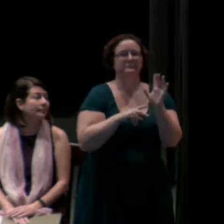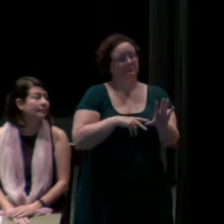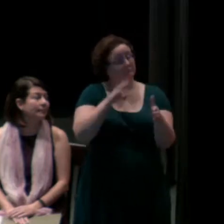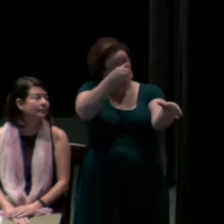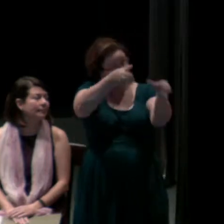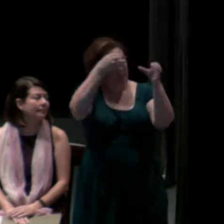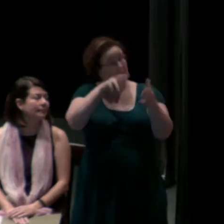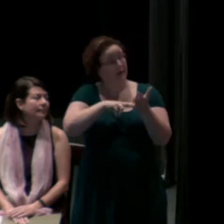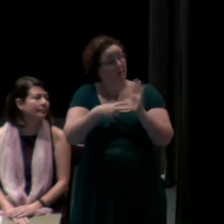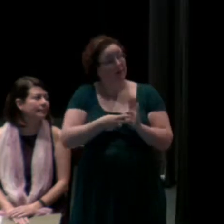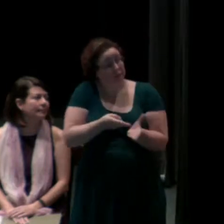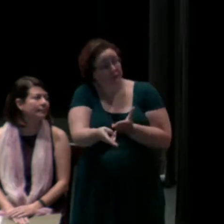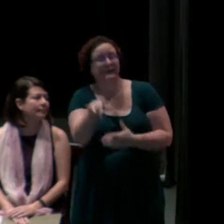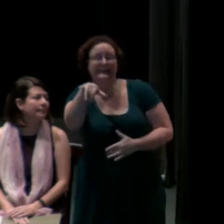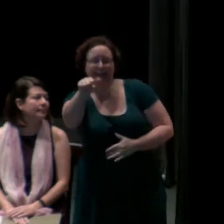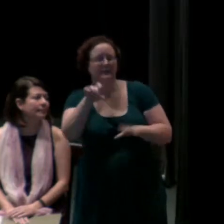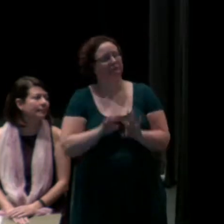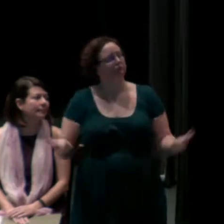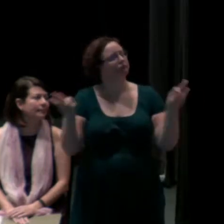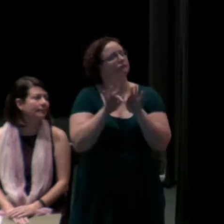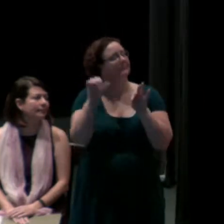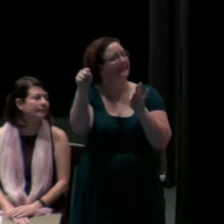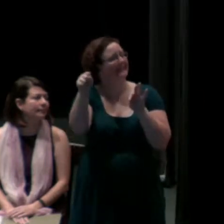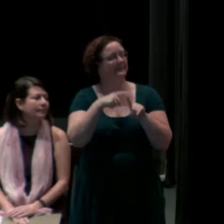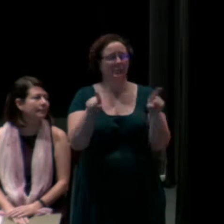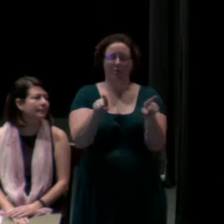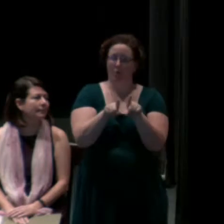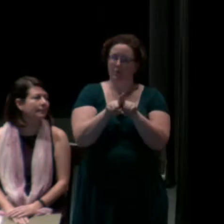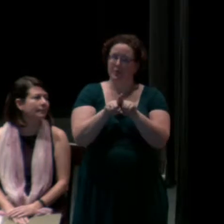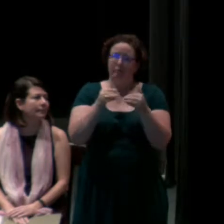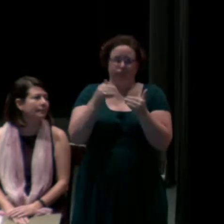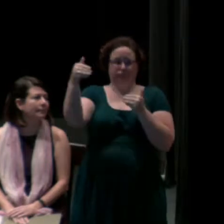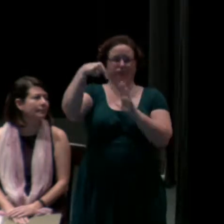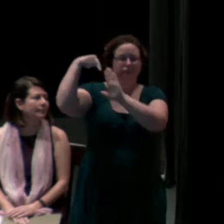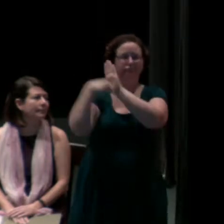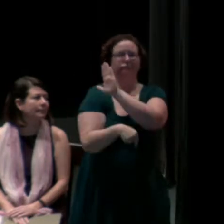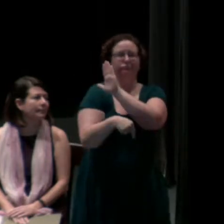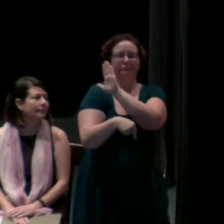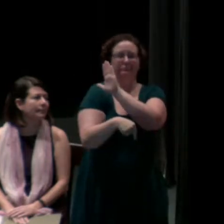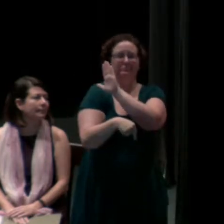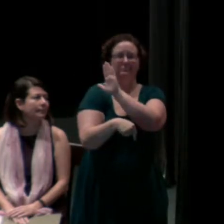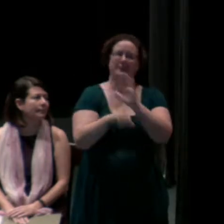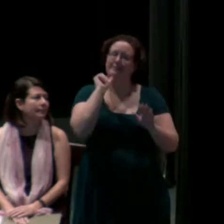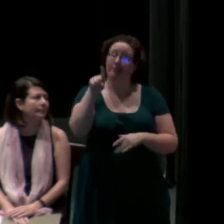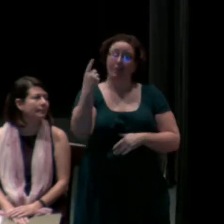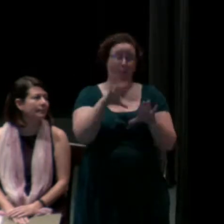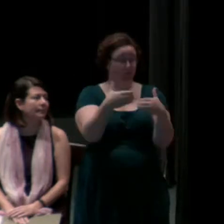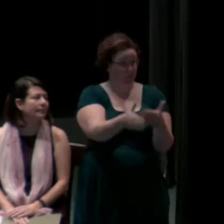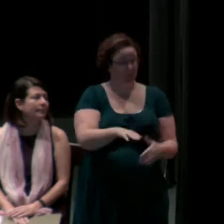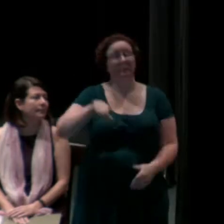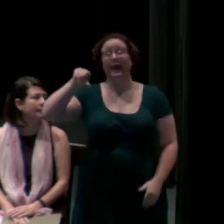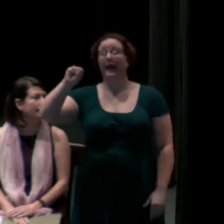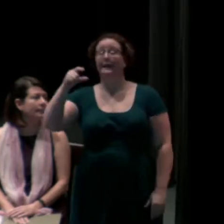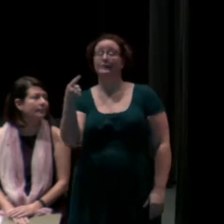are vital to the success of your college education. However, it reaches beyond the confines of the classroom. In SGA,